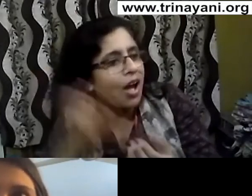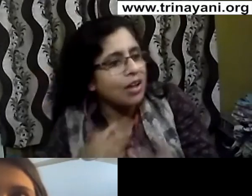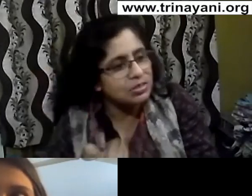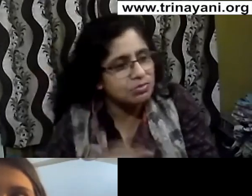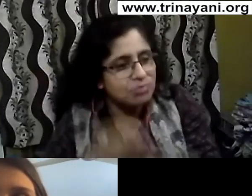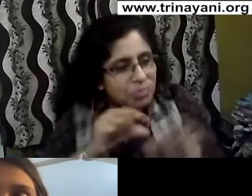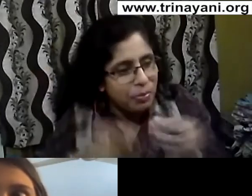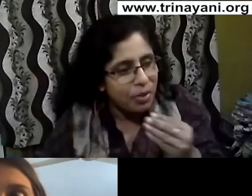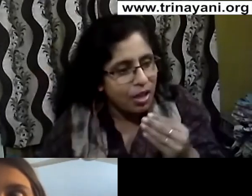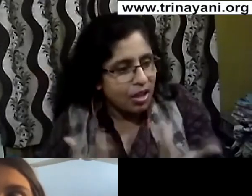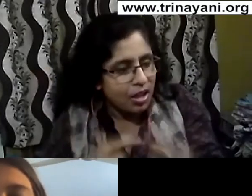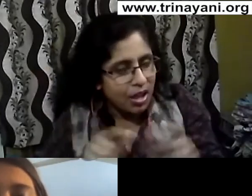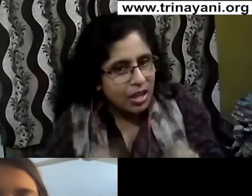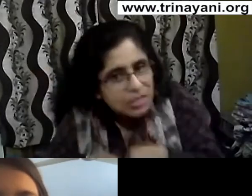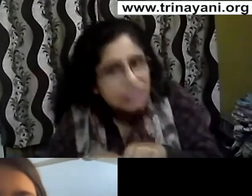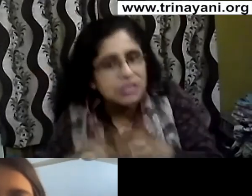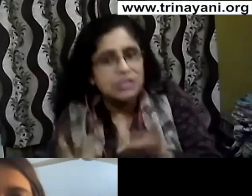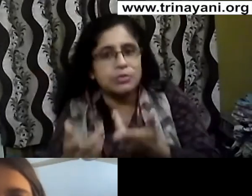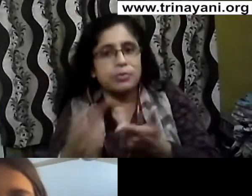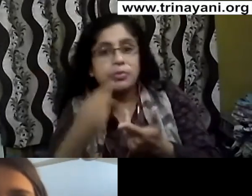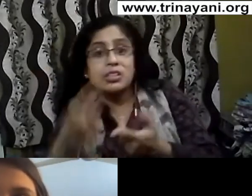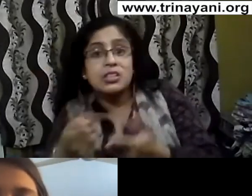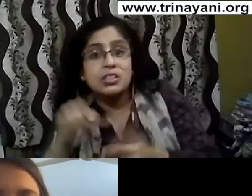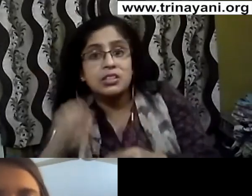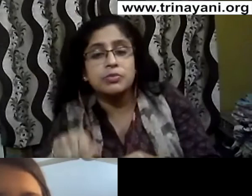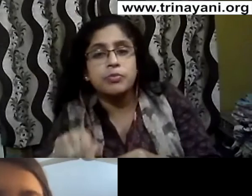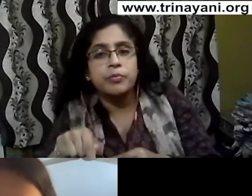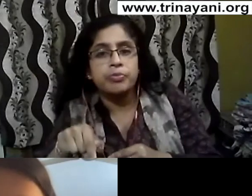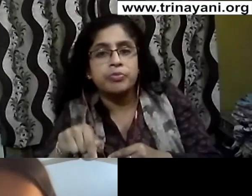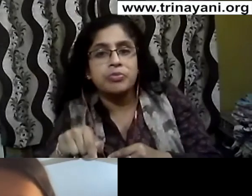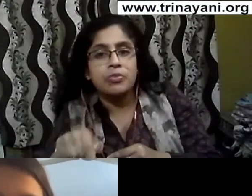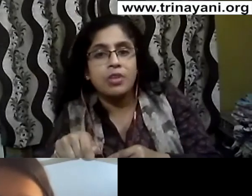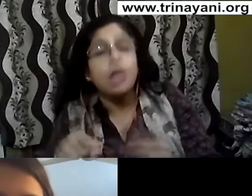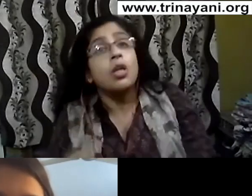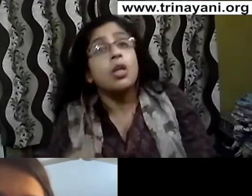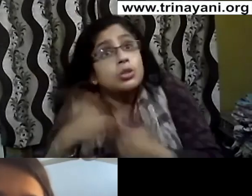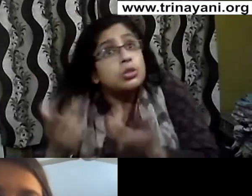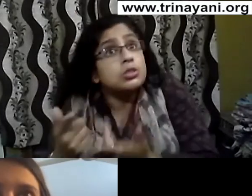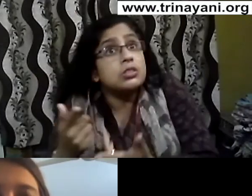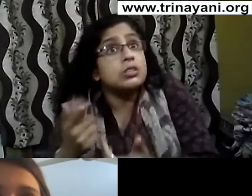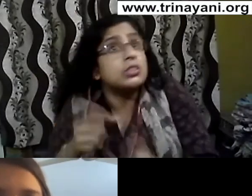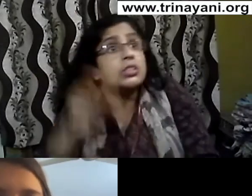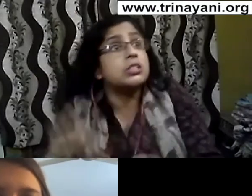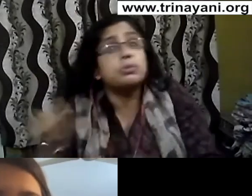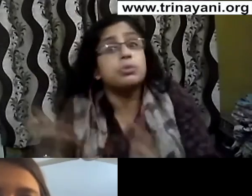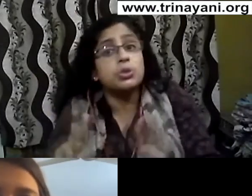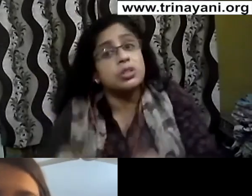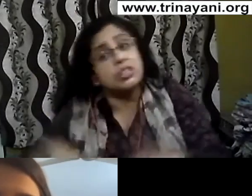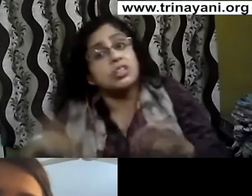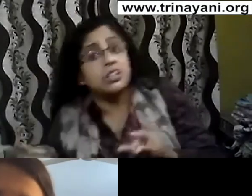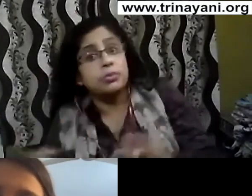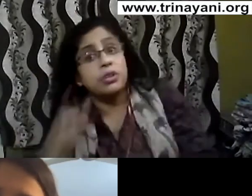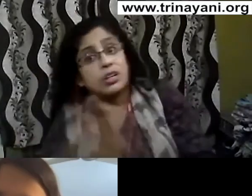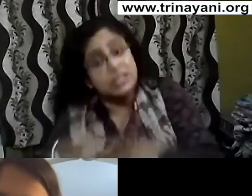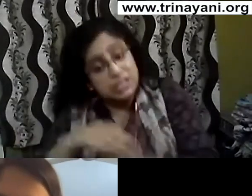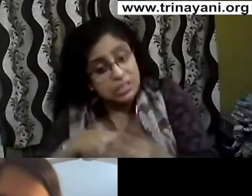Basically, we have to literally tell them as to what matters to them, not exactly, so slyly we can get a lot of